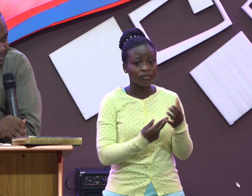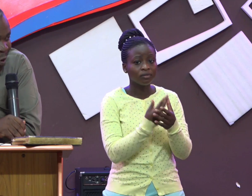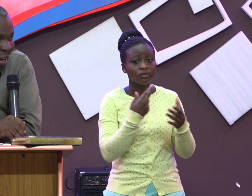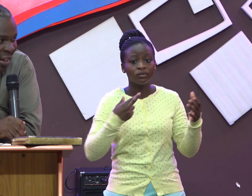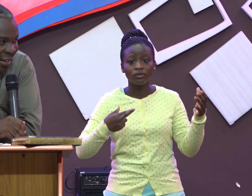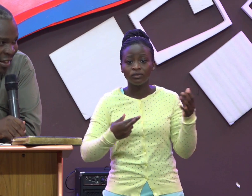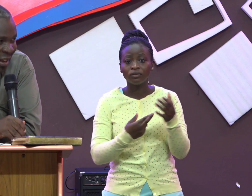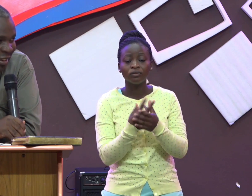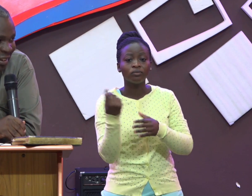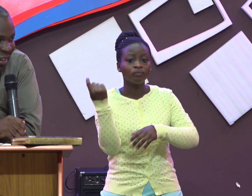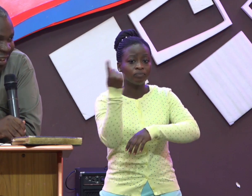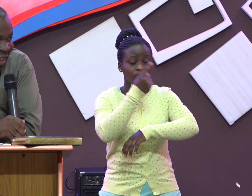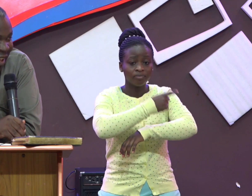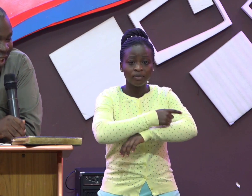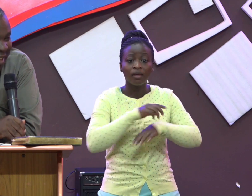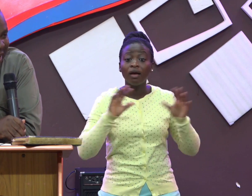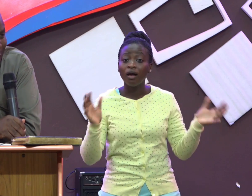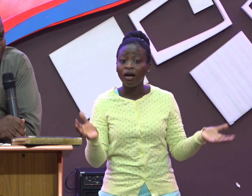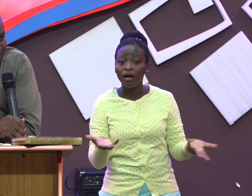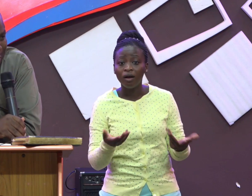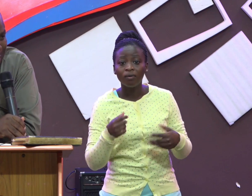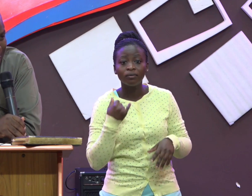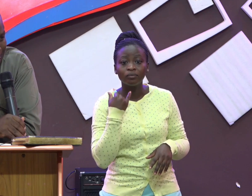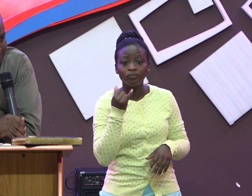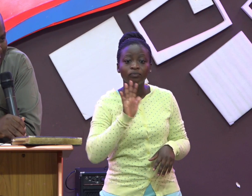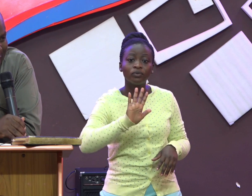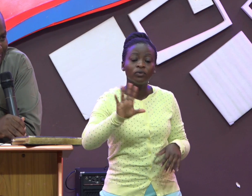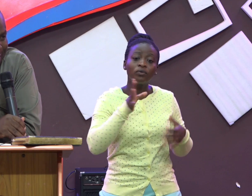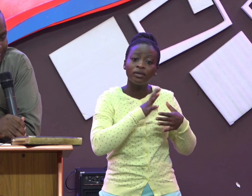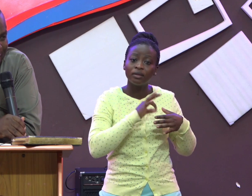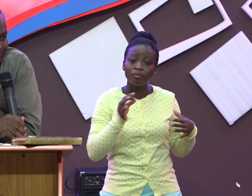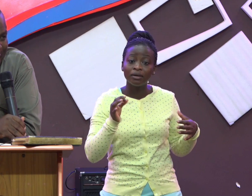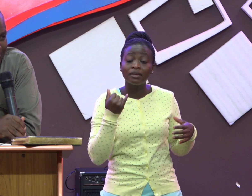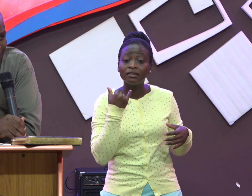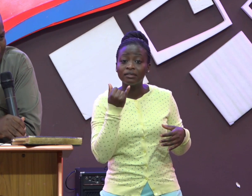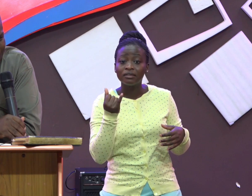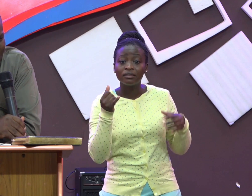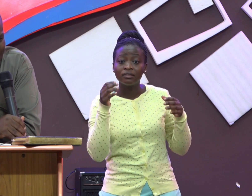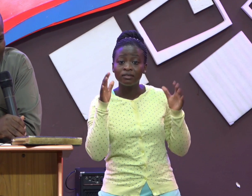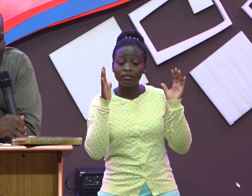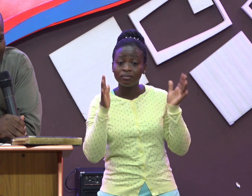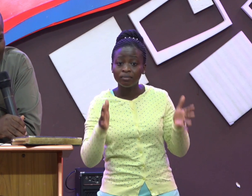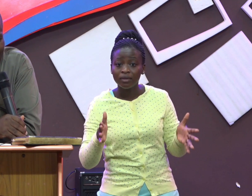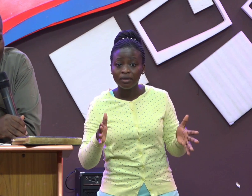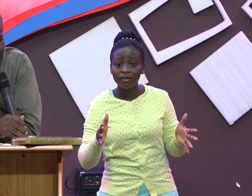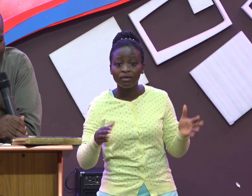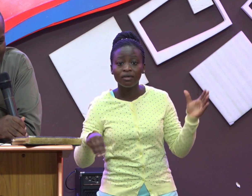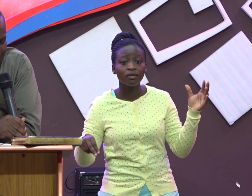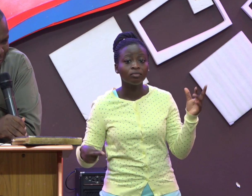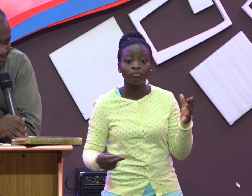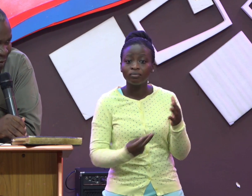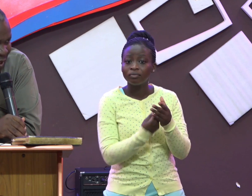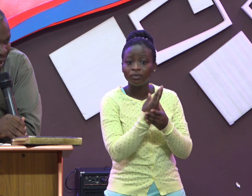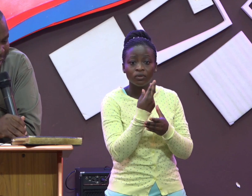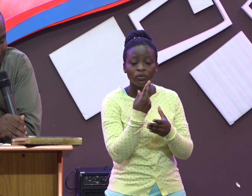by day. How is your inner man? Is it being renewed every day? Is there